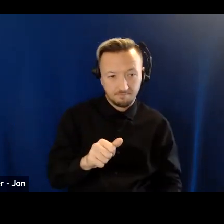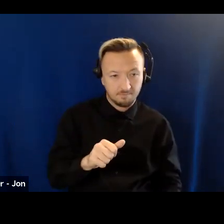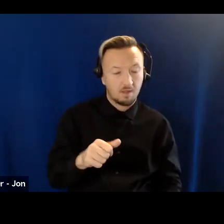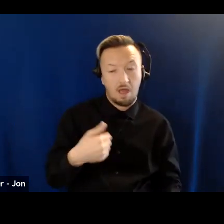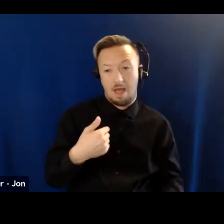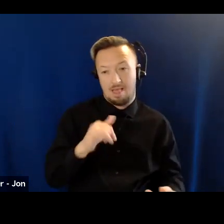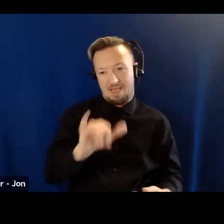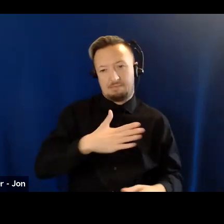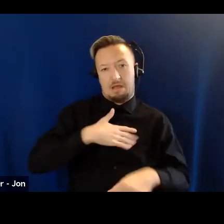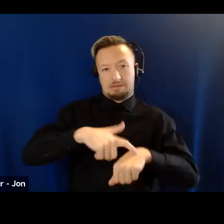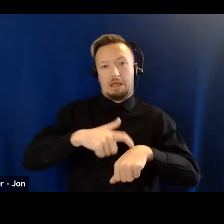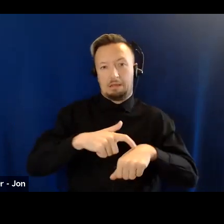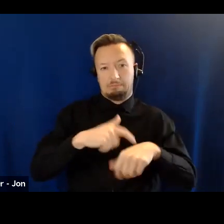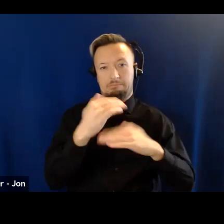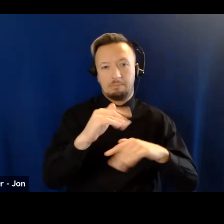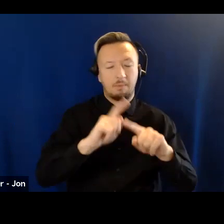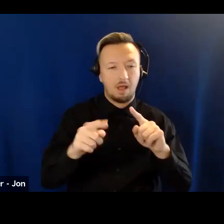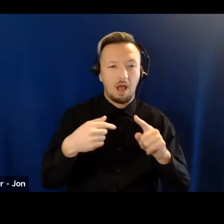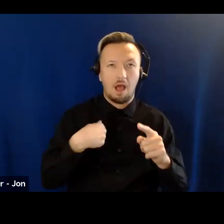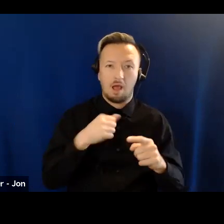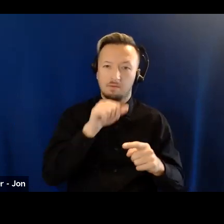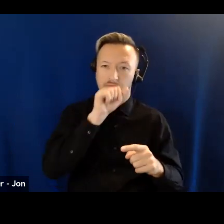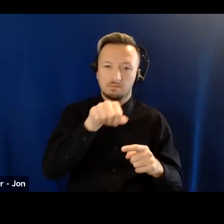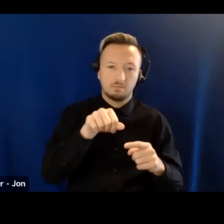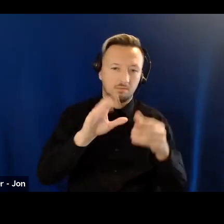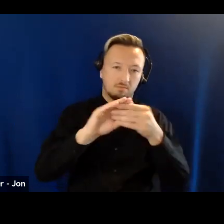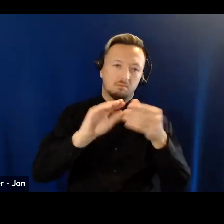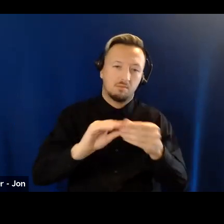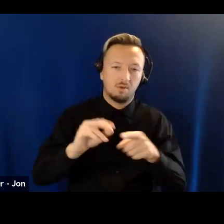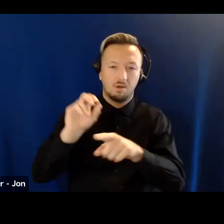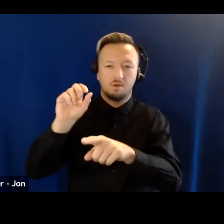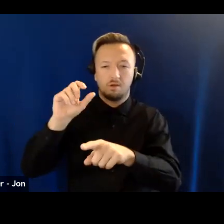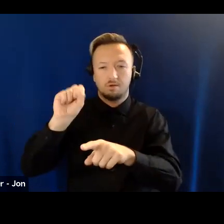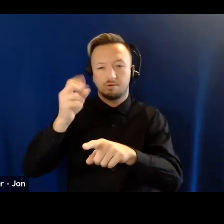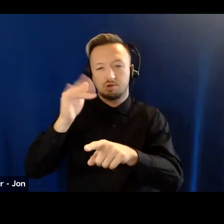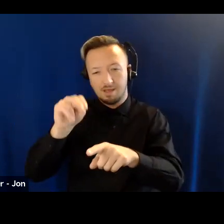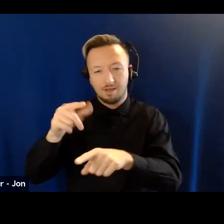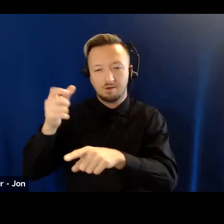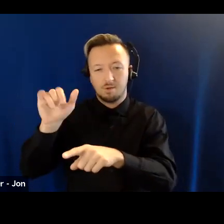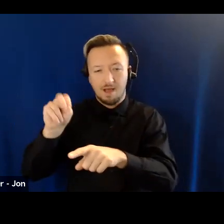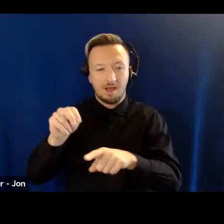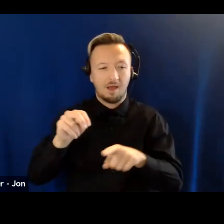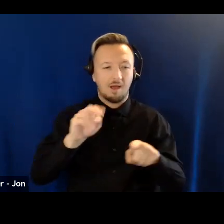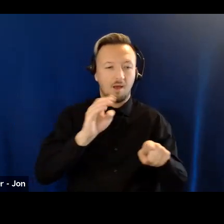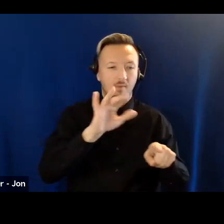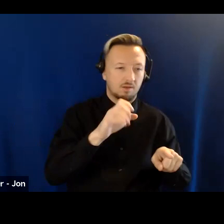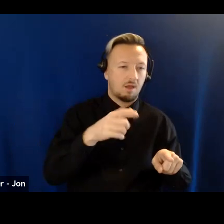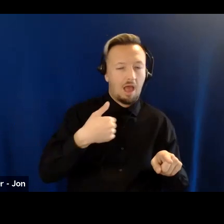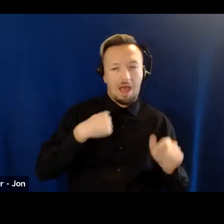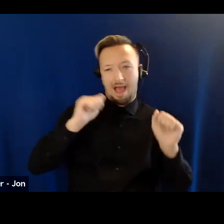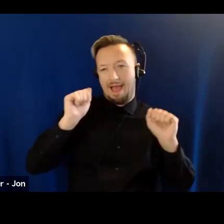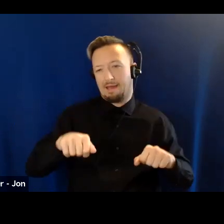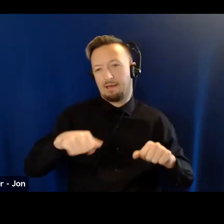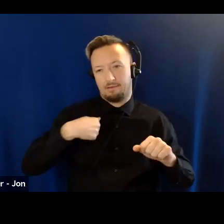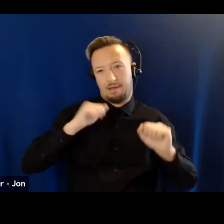to talk to you for more time about this. Herman and Shaylin and Marcy know that I have and will talk to people for many hours about this kind of thing. But